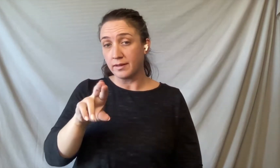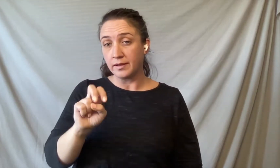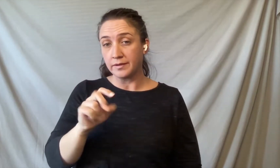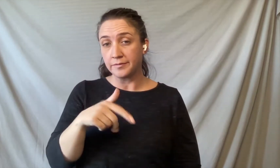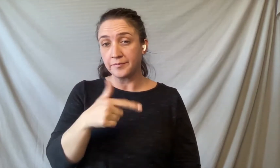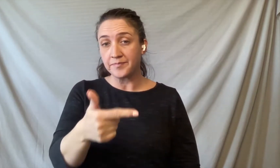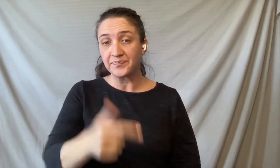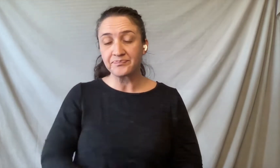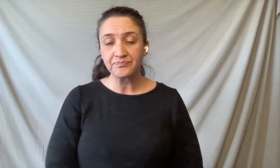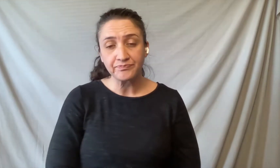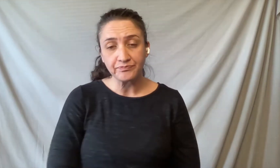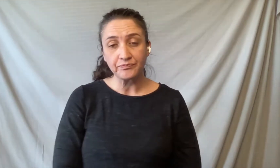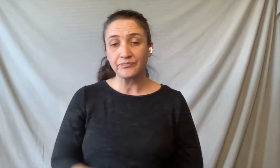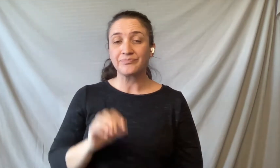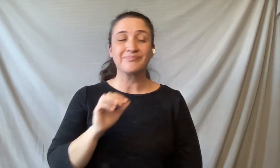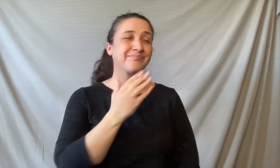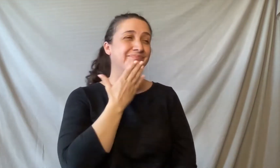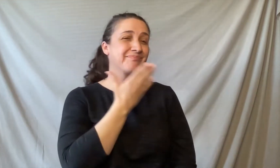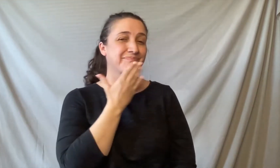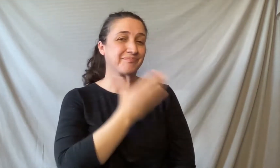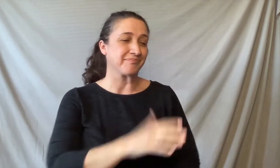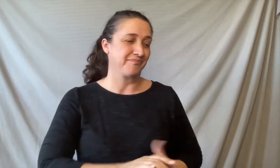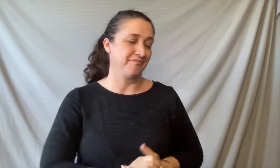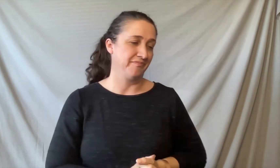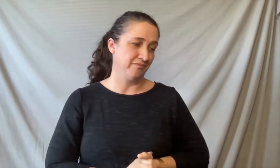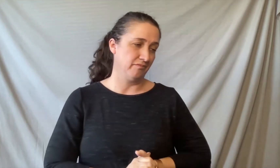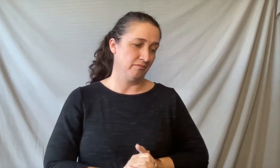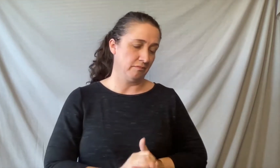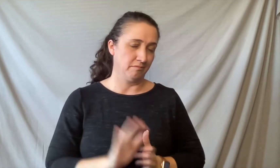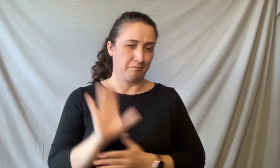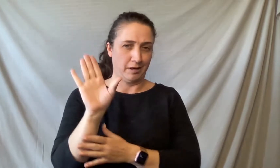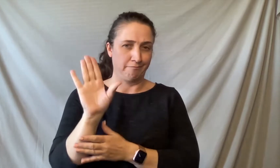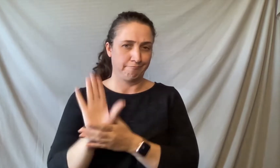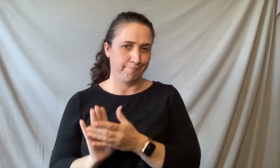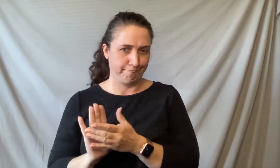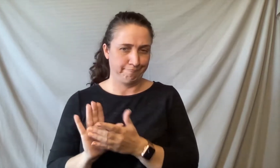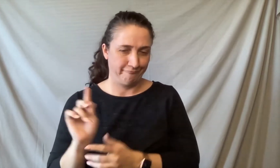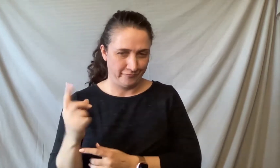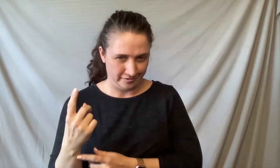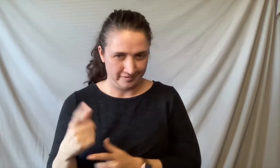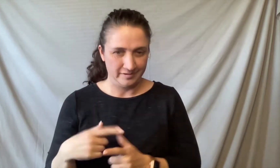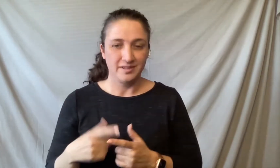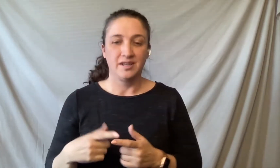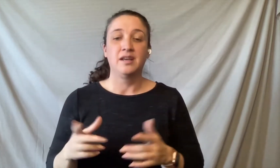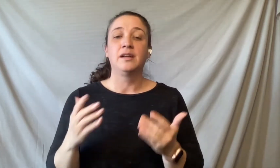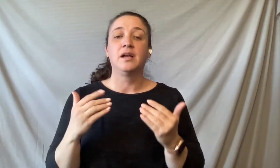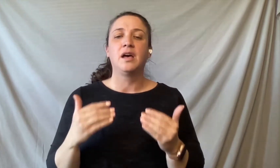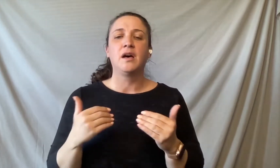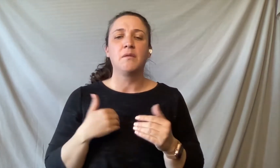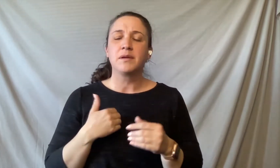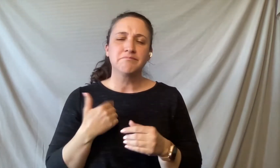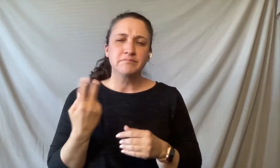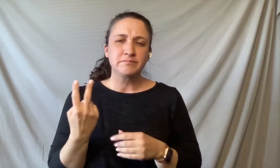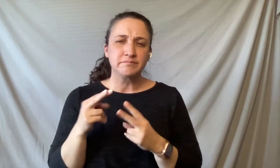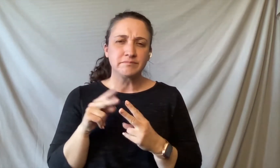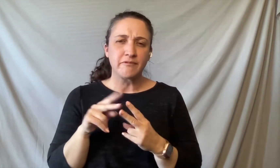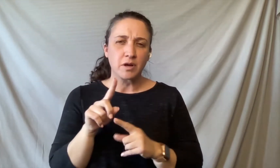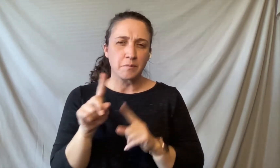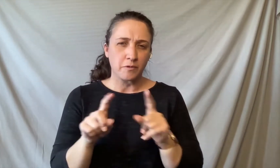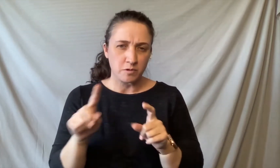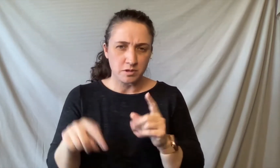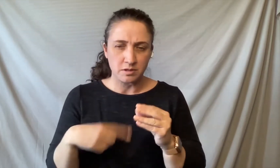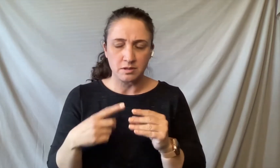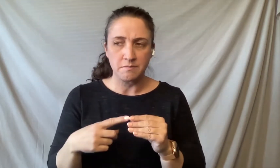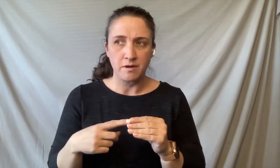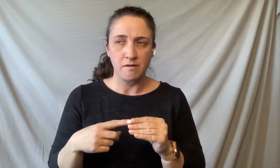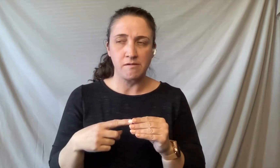Hi, thank you. Let me put my hand down first. So, well, I have a couple of questions about,